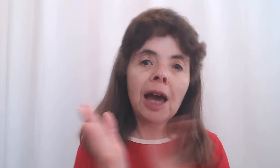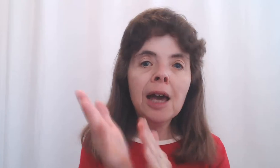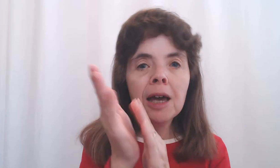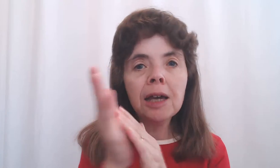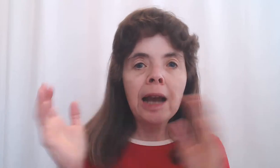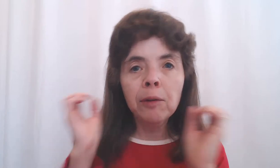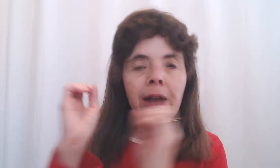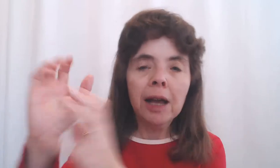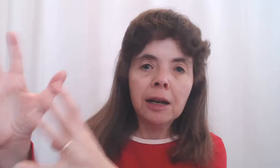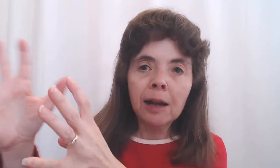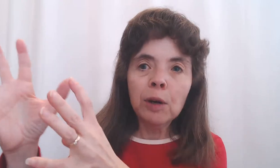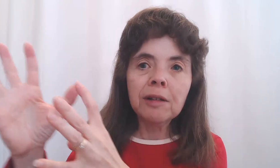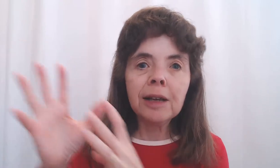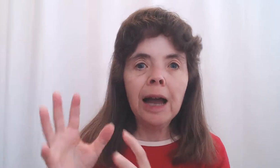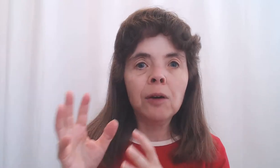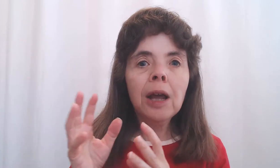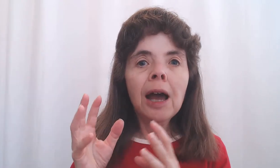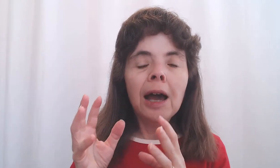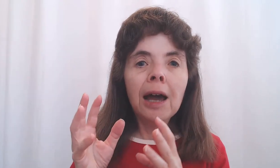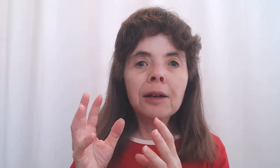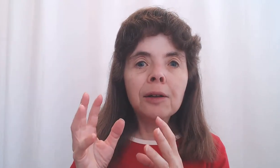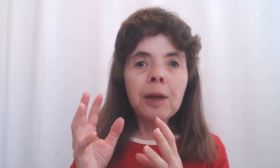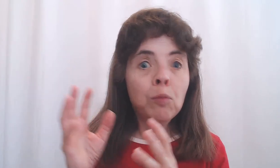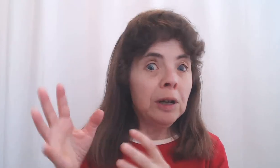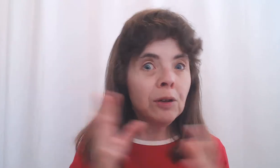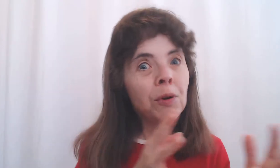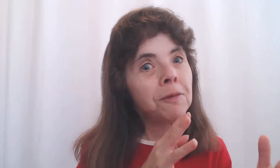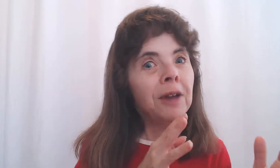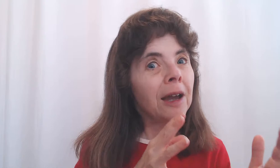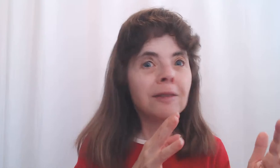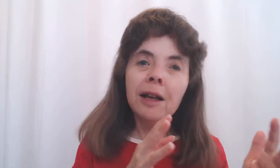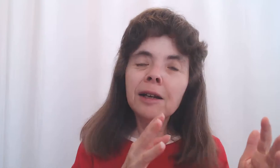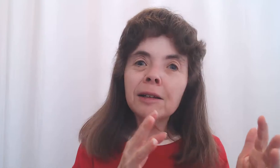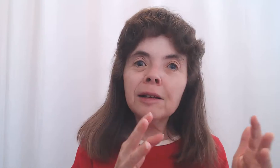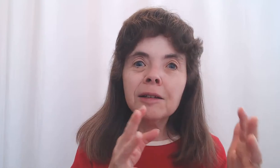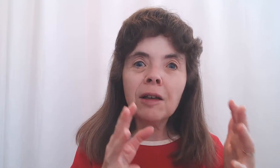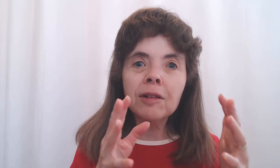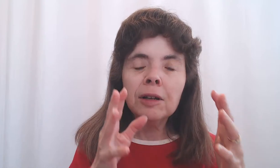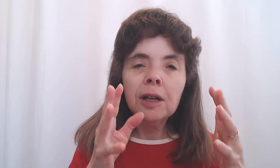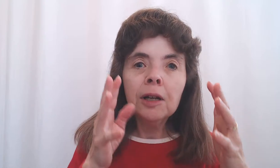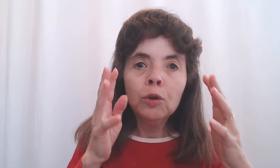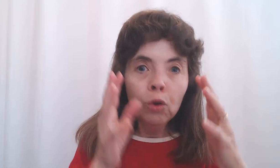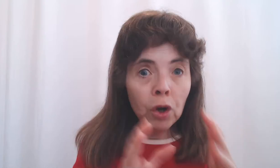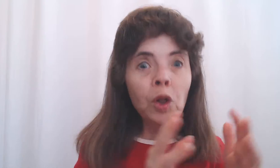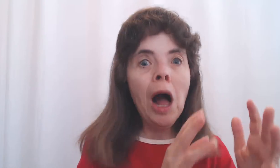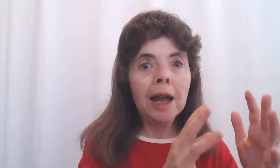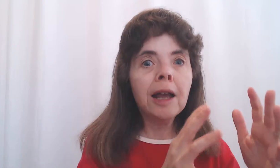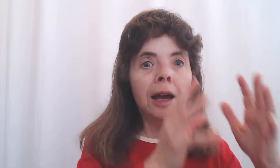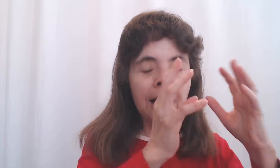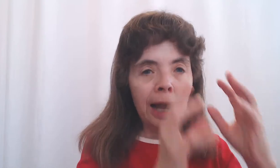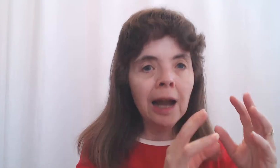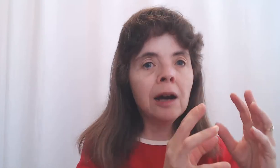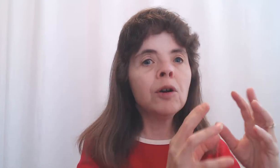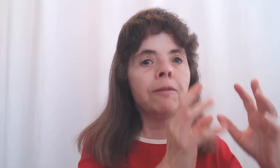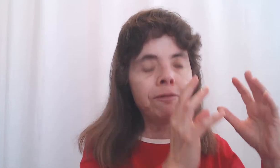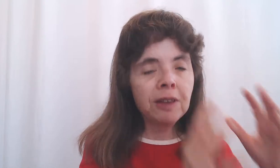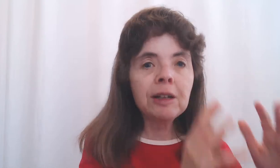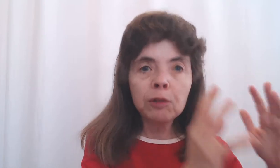Yay, now we've got an eyewitness account. And then we ignore the fact that it doesn't look like an account of a physically